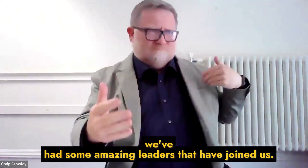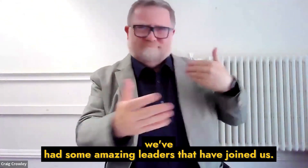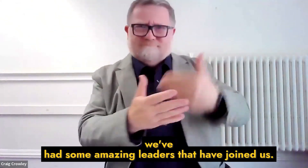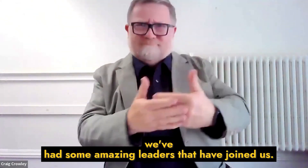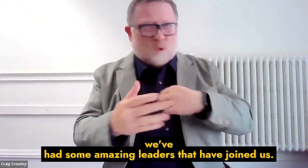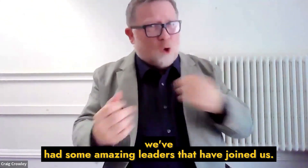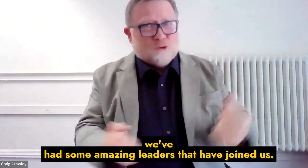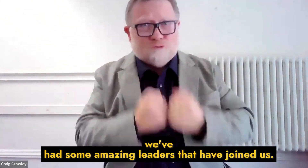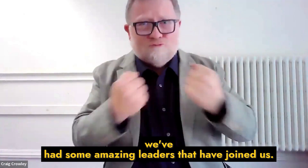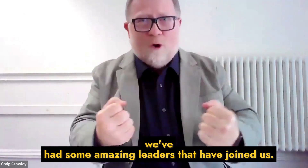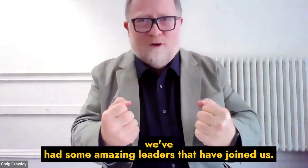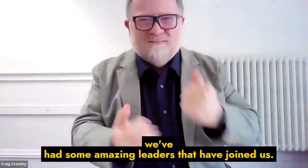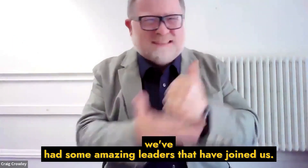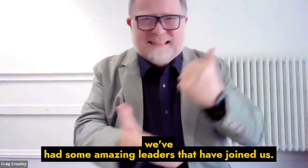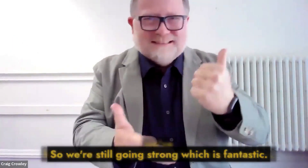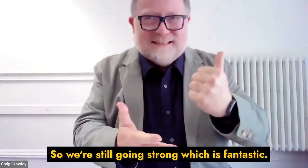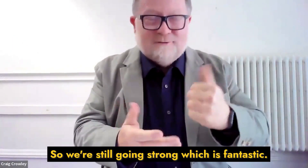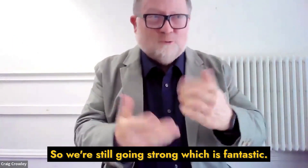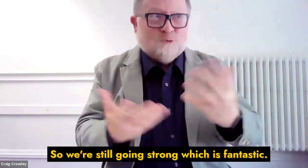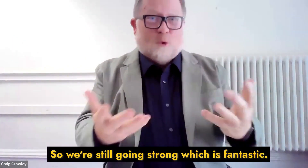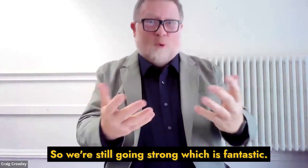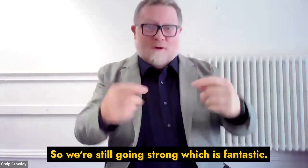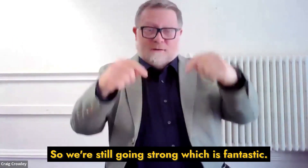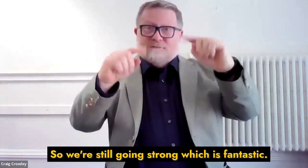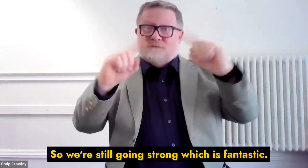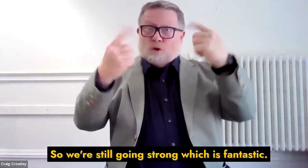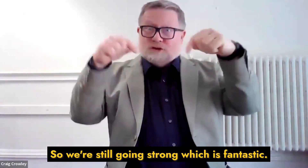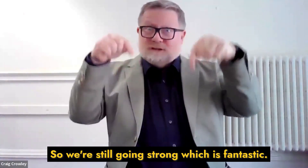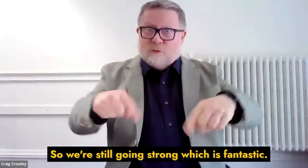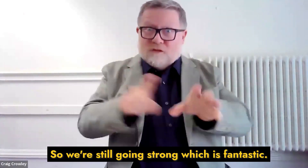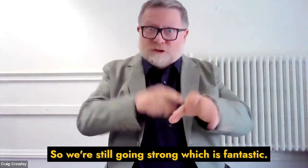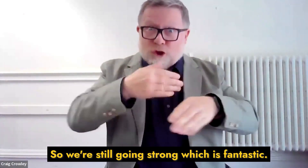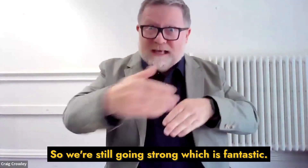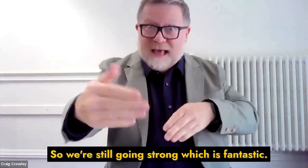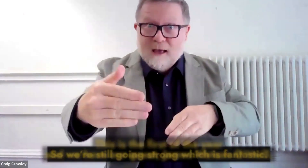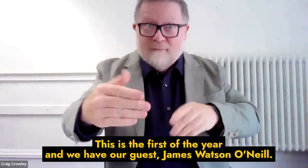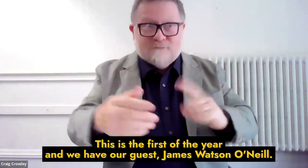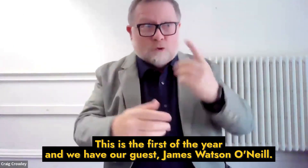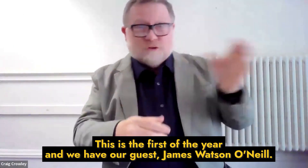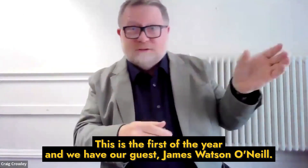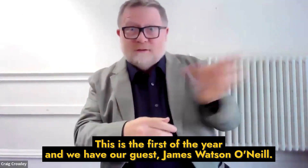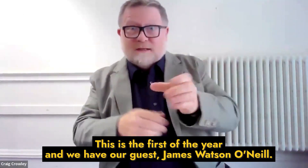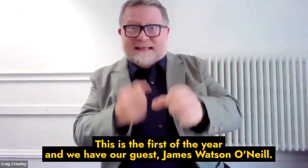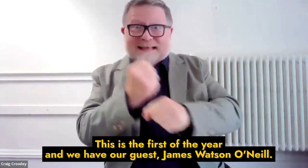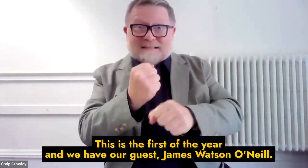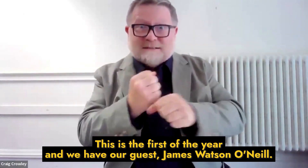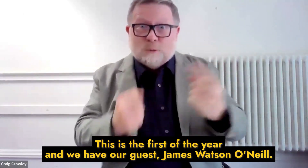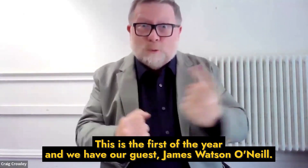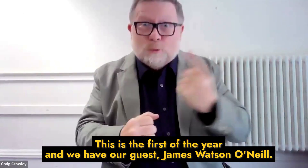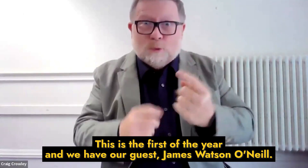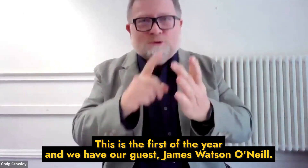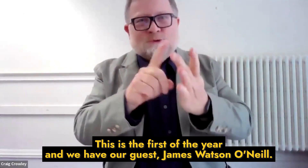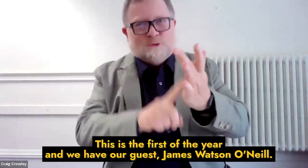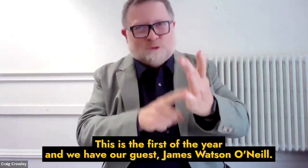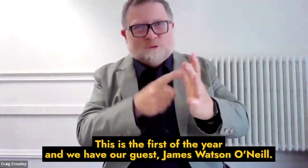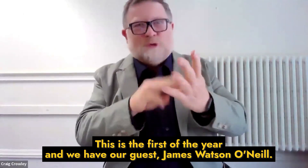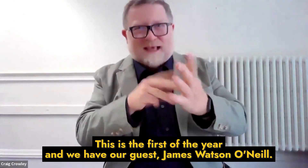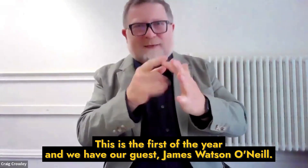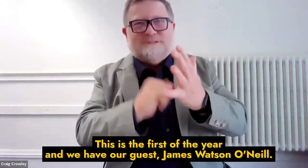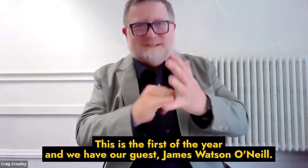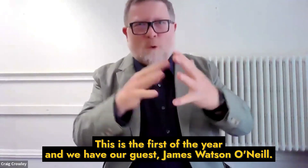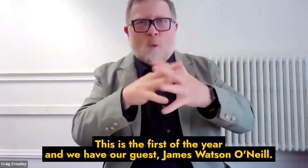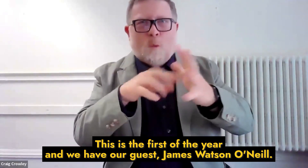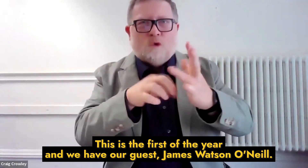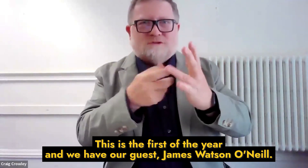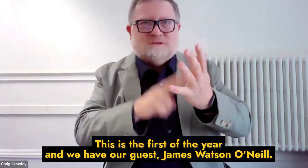leaders that have joined us. So we're still going strong, which is fantastic. This is the first of the year, and